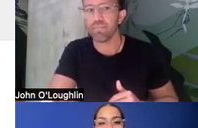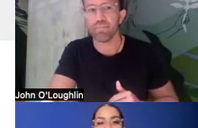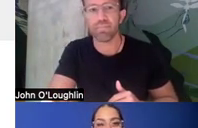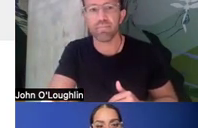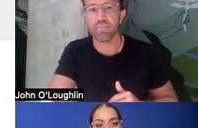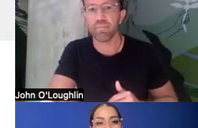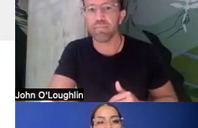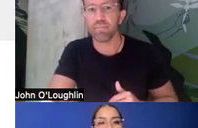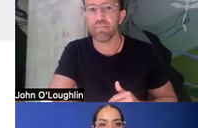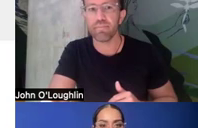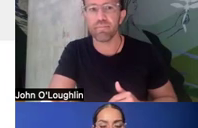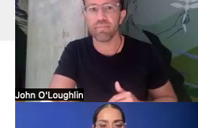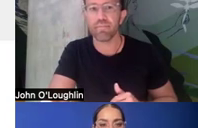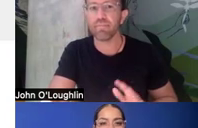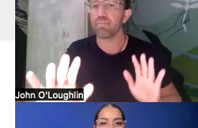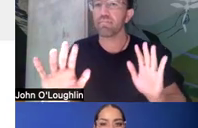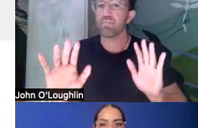setup.